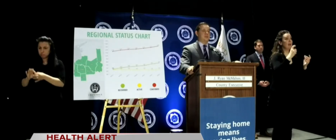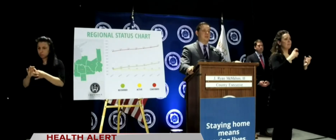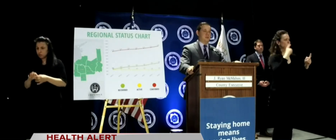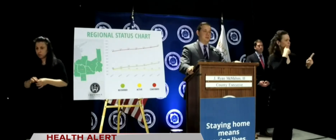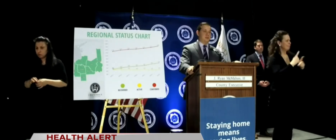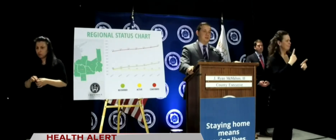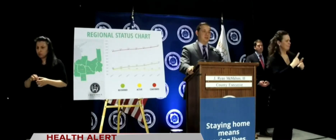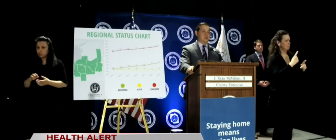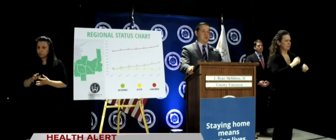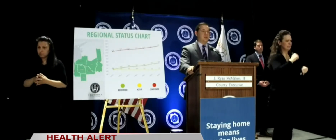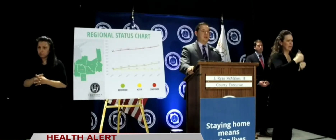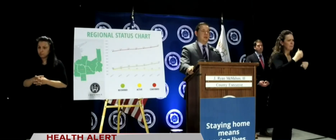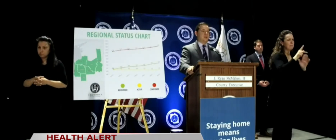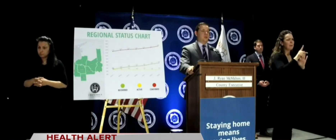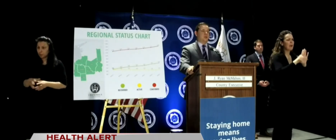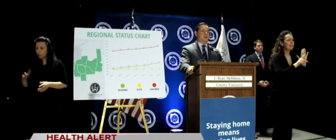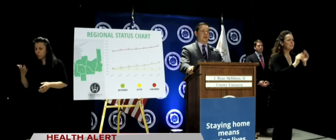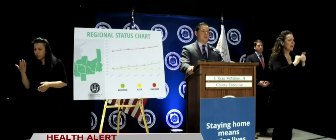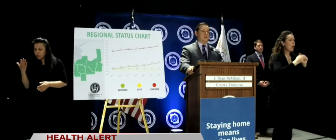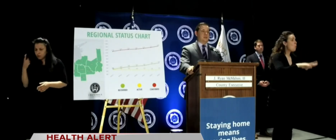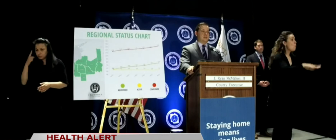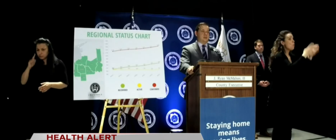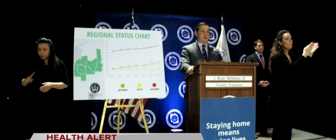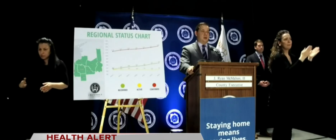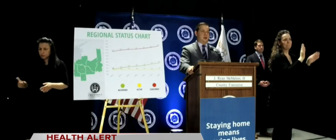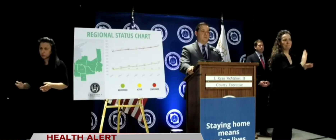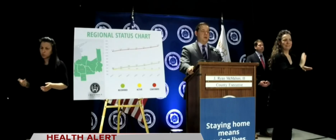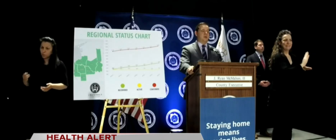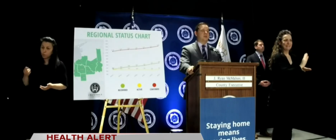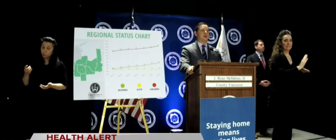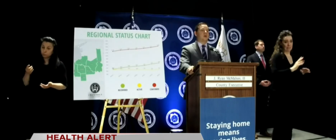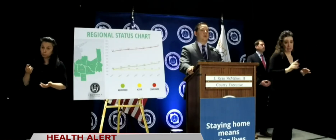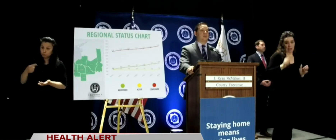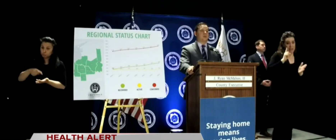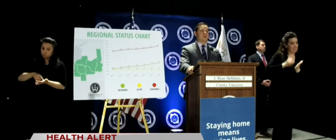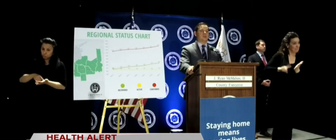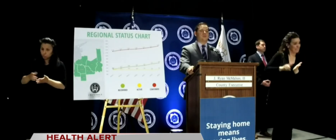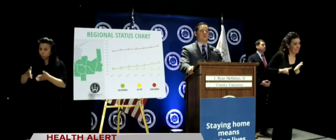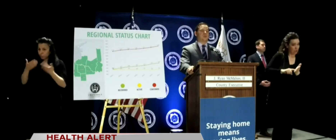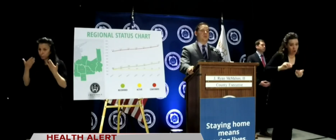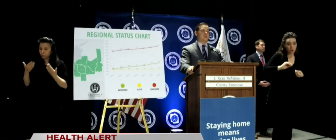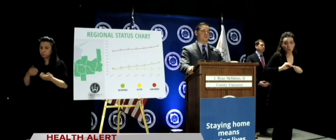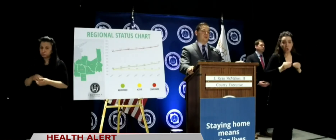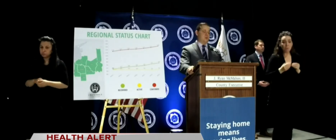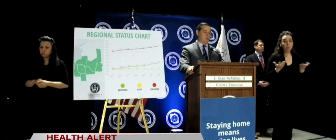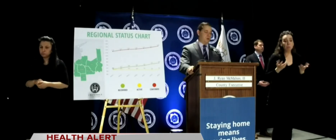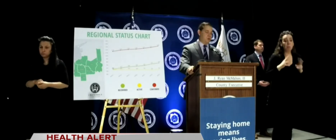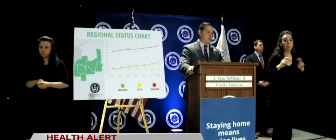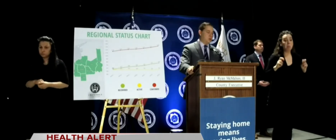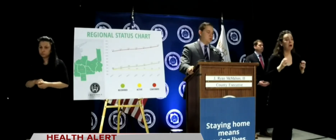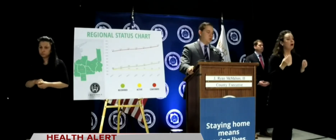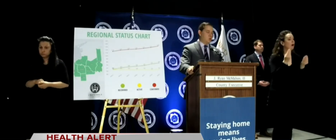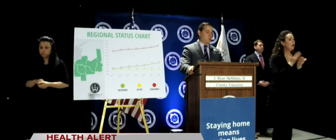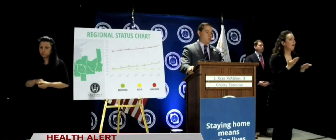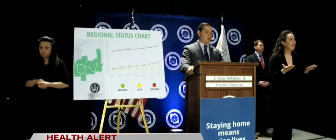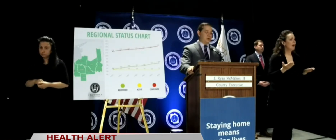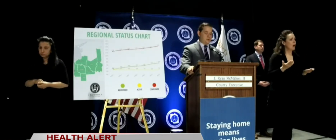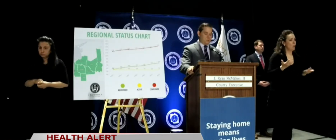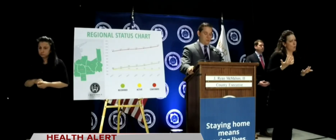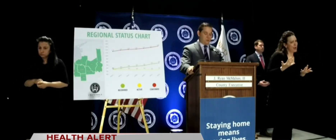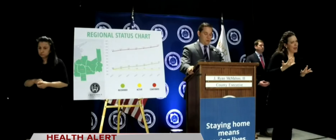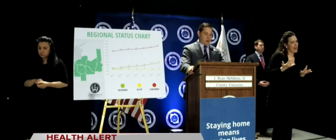they've seen in their investigation, and they're looking at this and making their recommendations for tweaks and for input. So